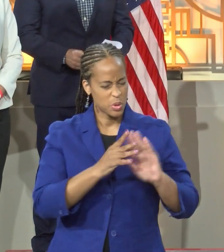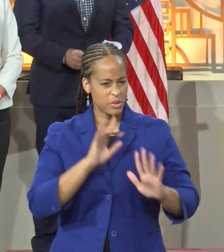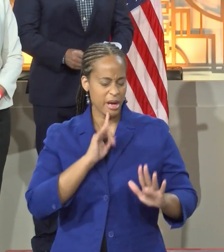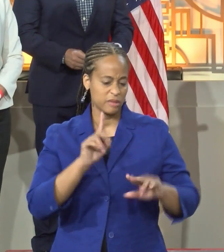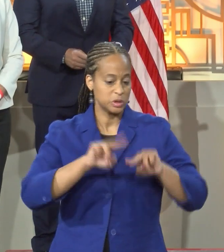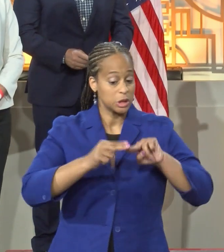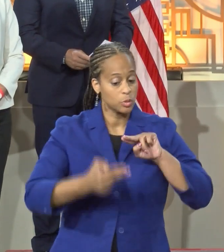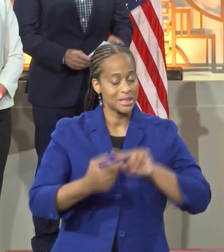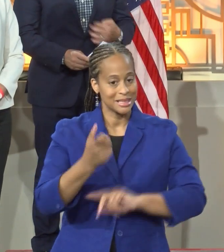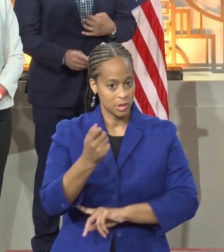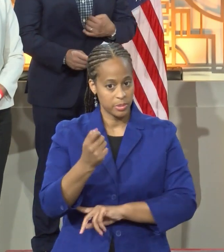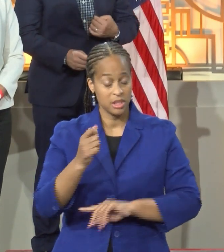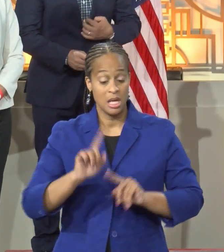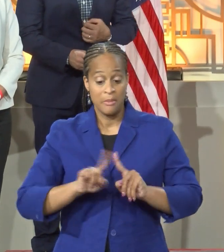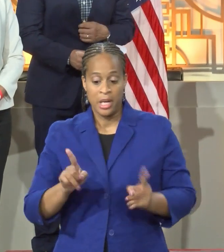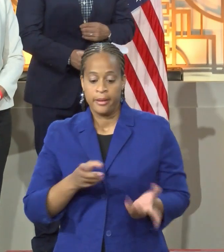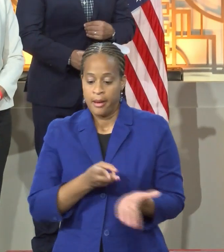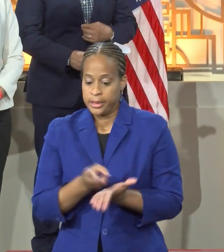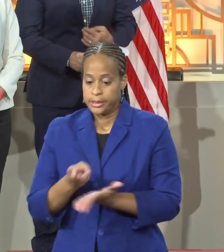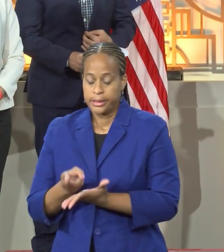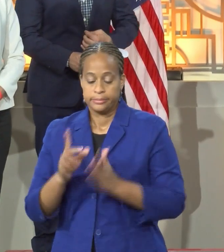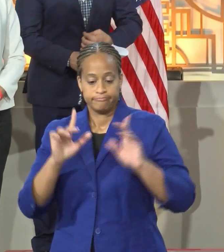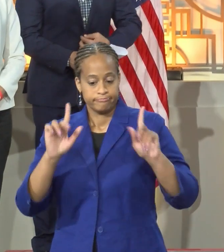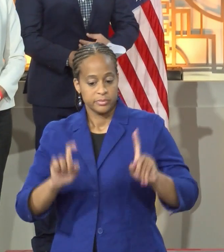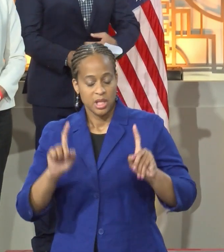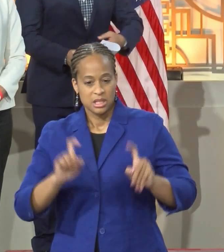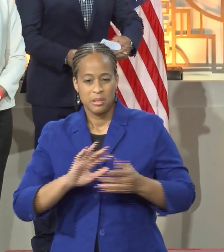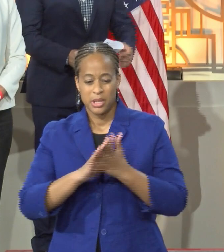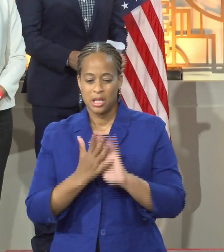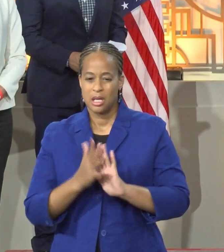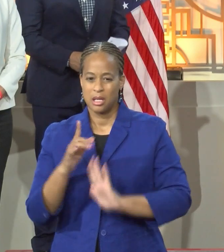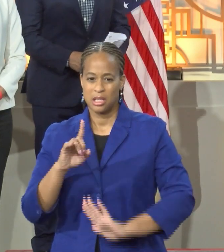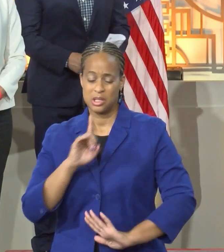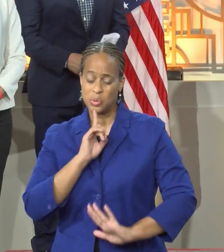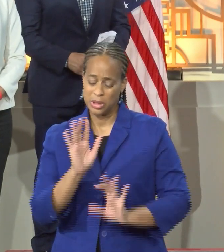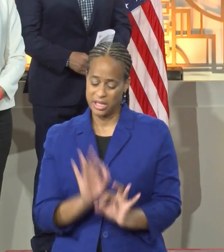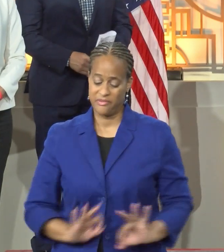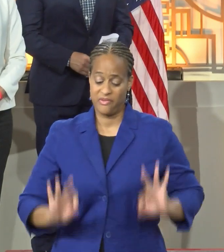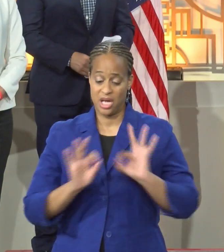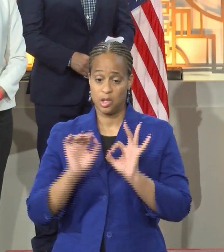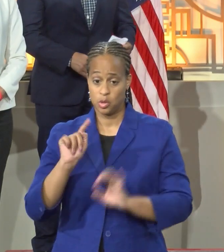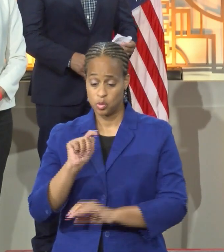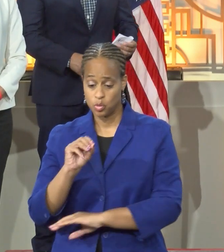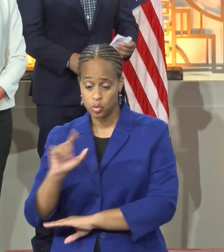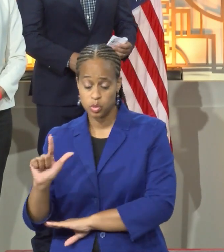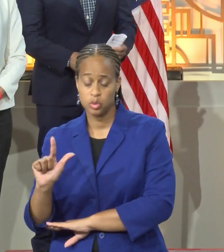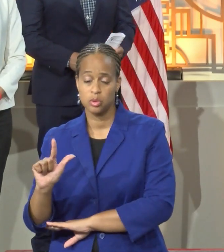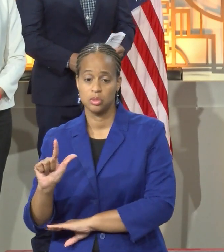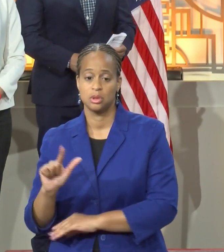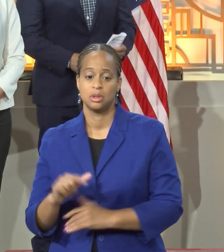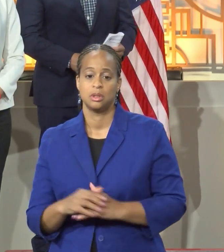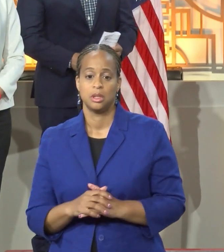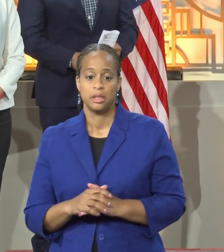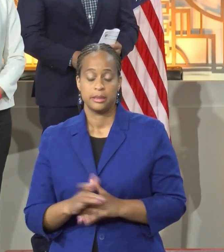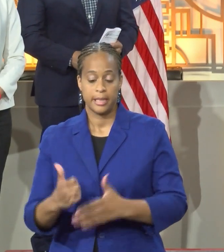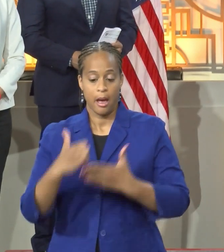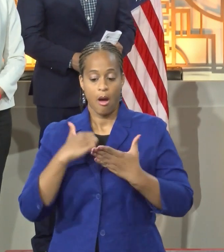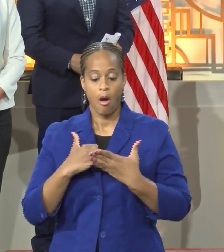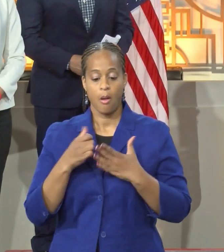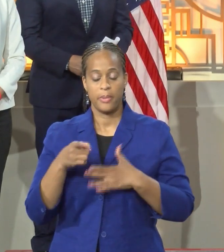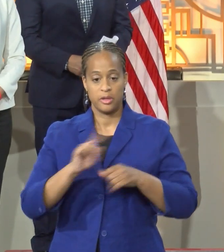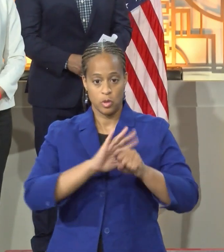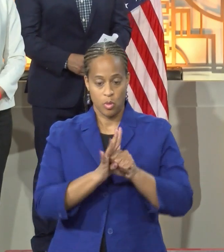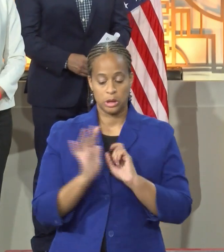bit, but quite frankly, the testing becomes a vital tool to getting control over